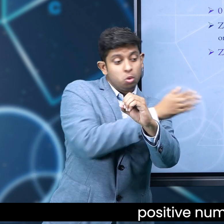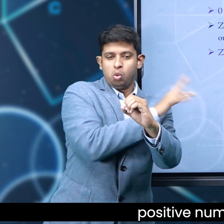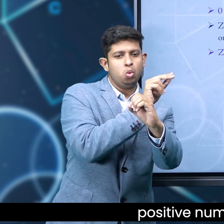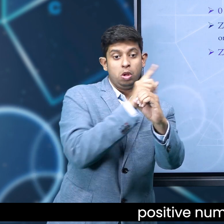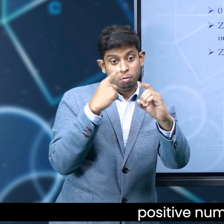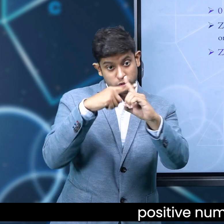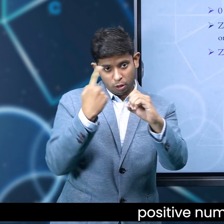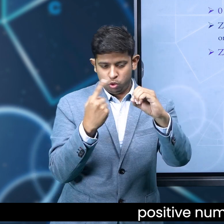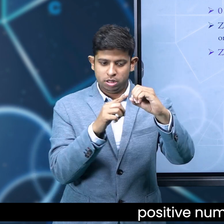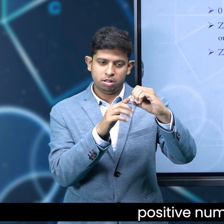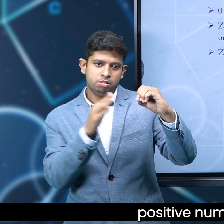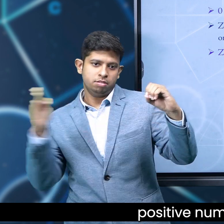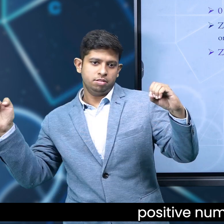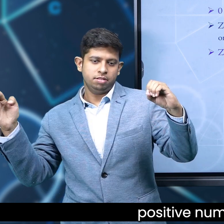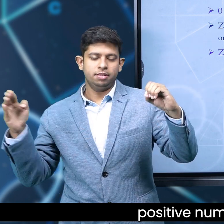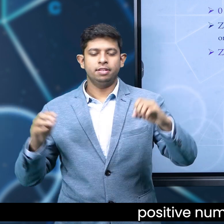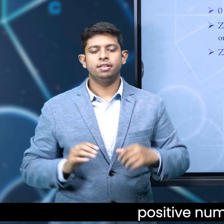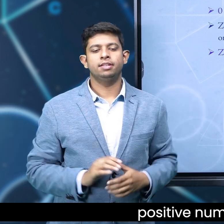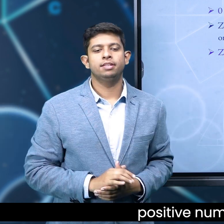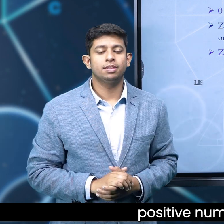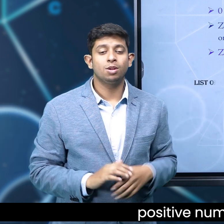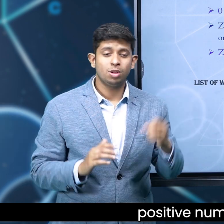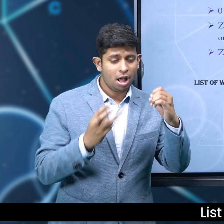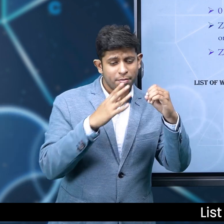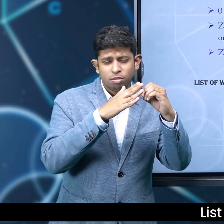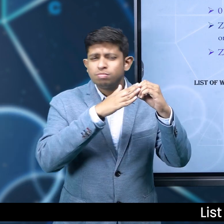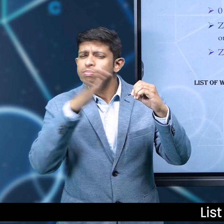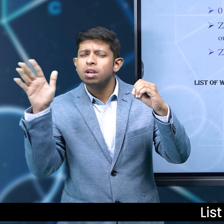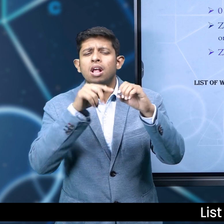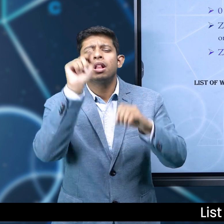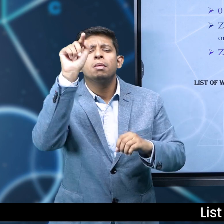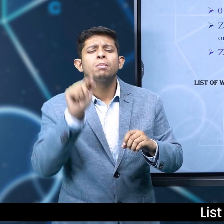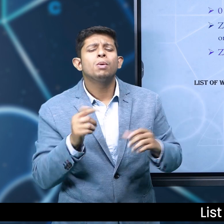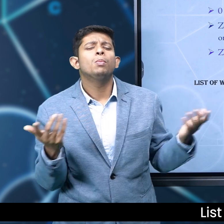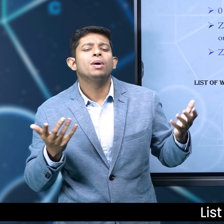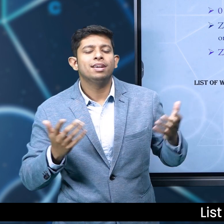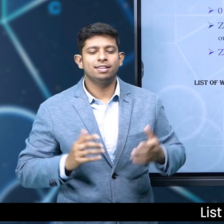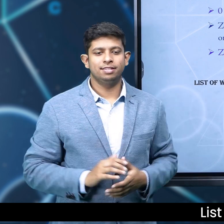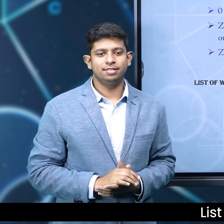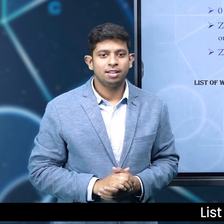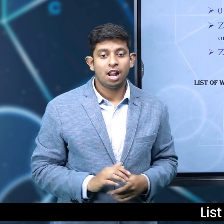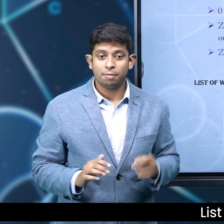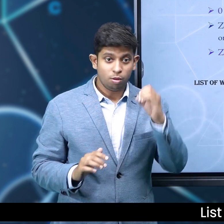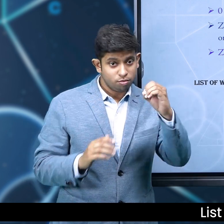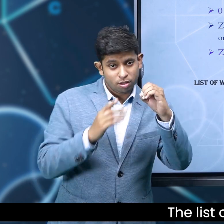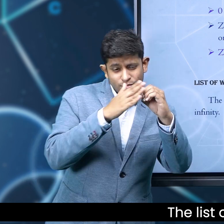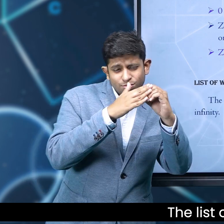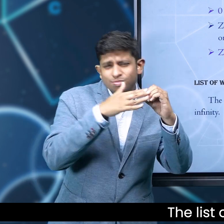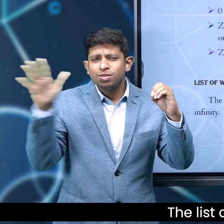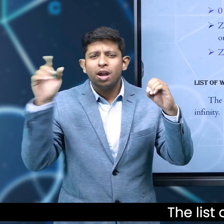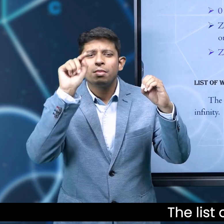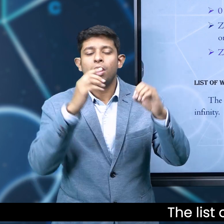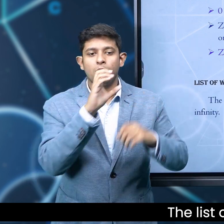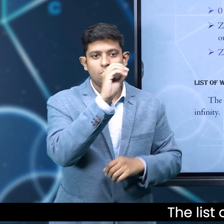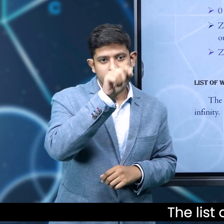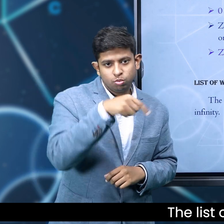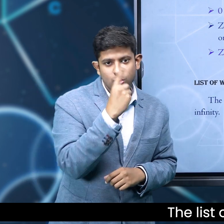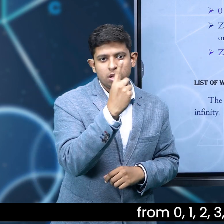nor a negative number. List of whole numbers. The list of whole numbers starts from